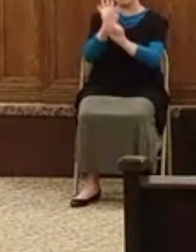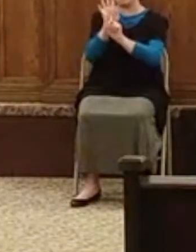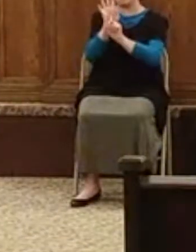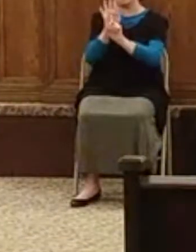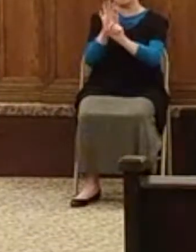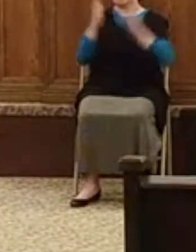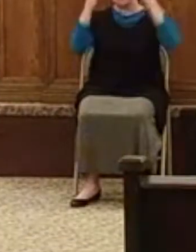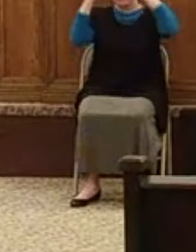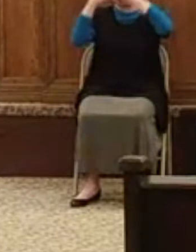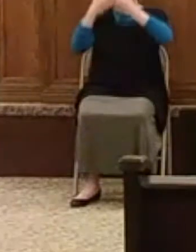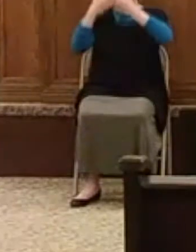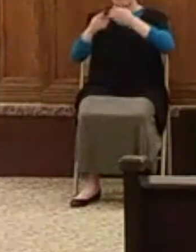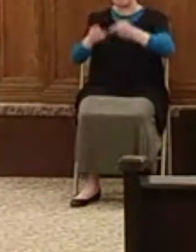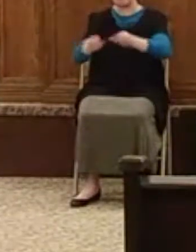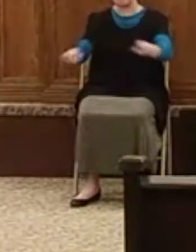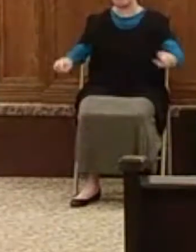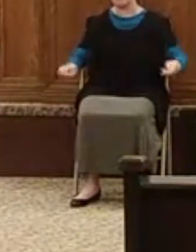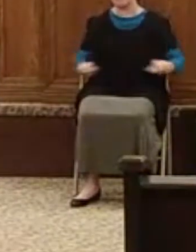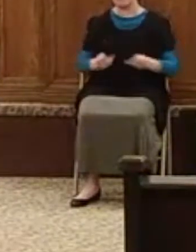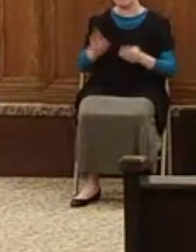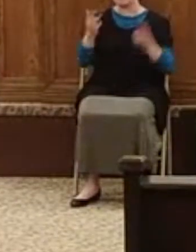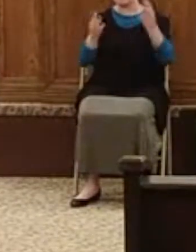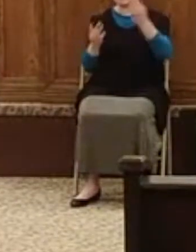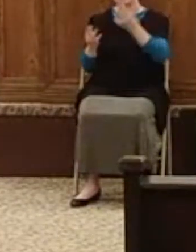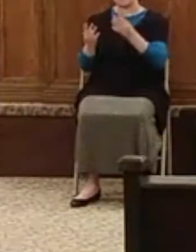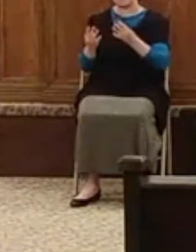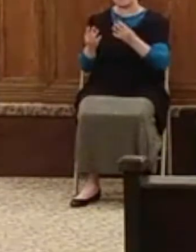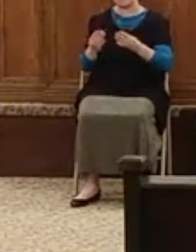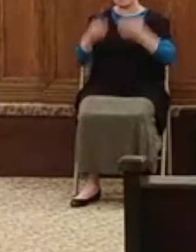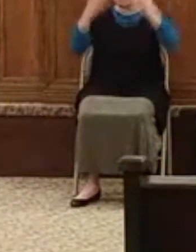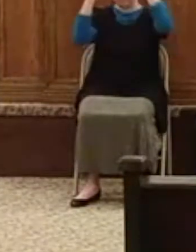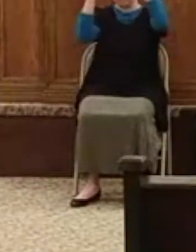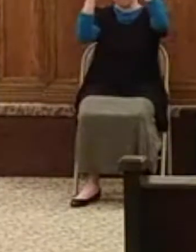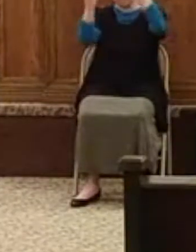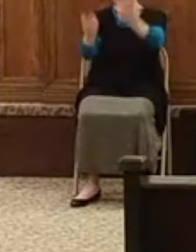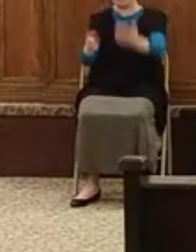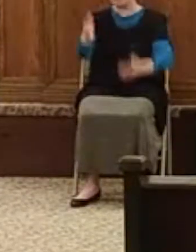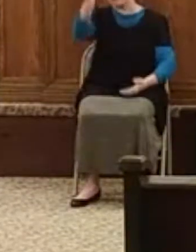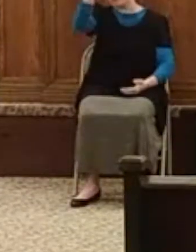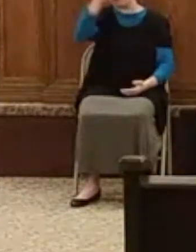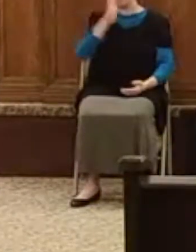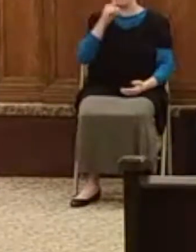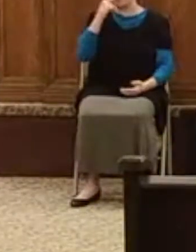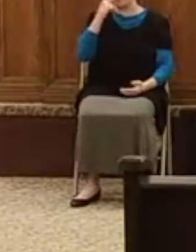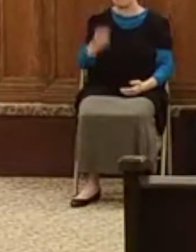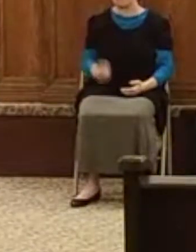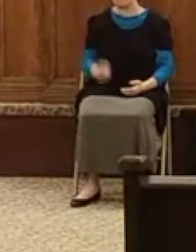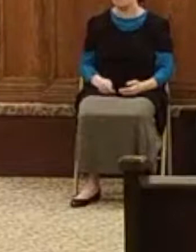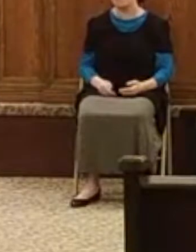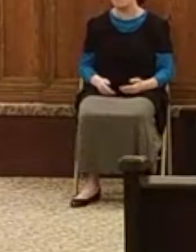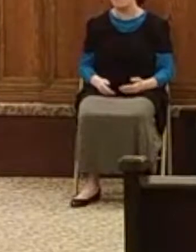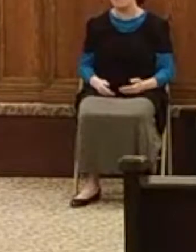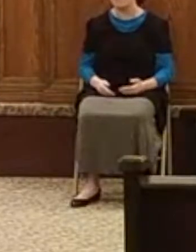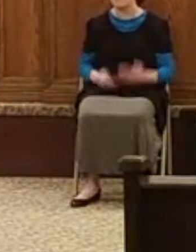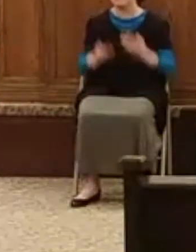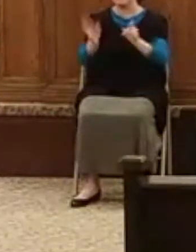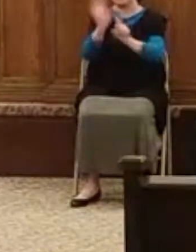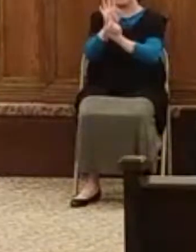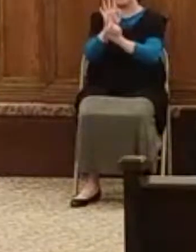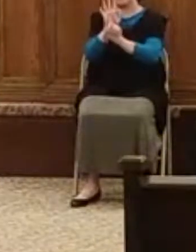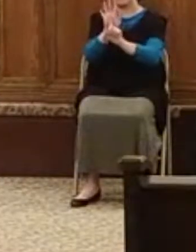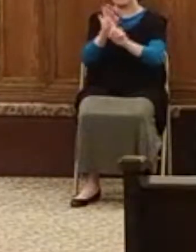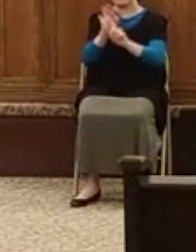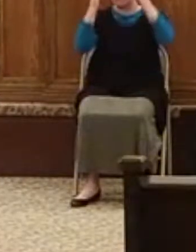candle into that dark place before fire and brimstone fell. God said, I'm going to send a